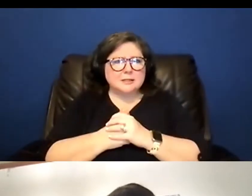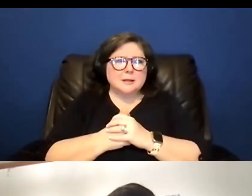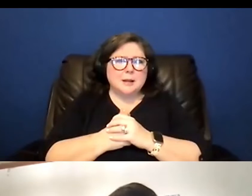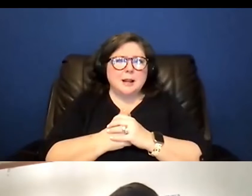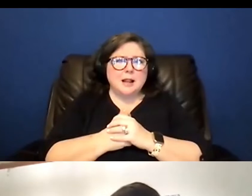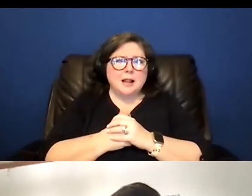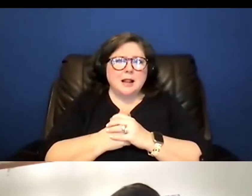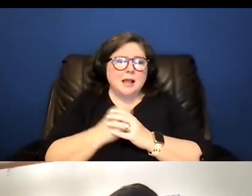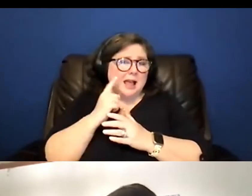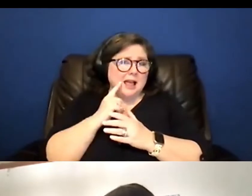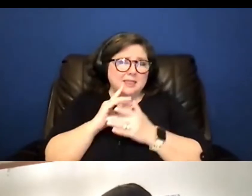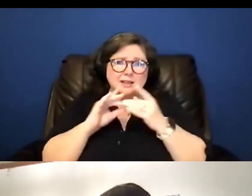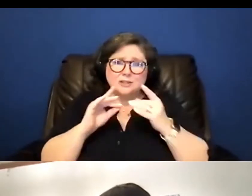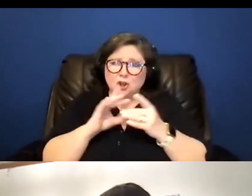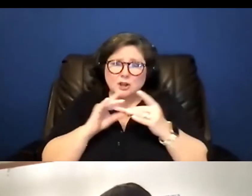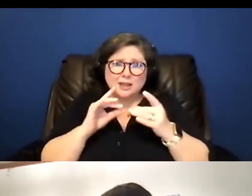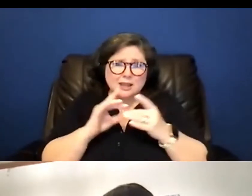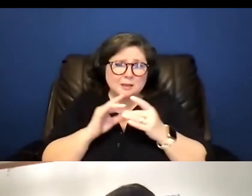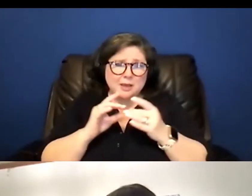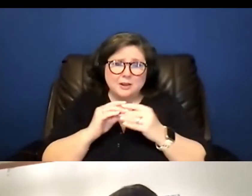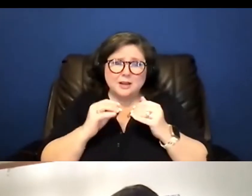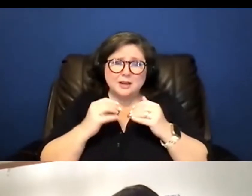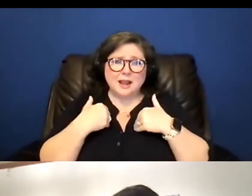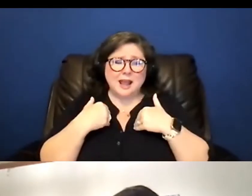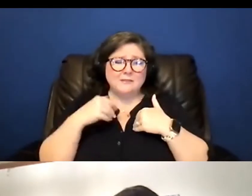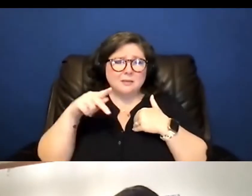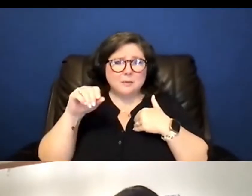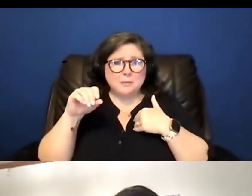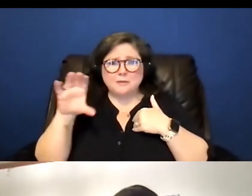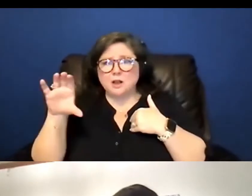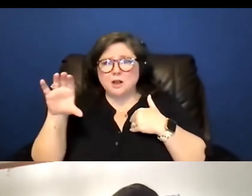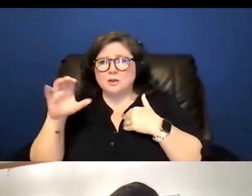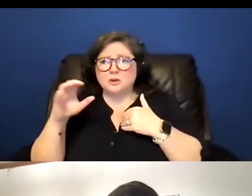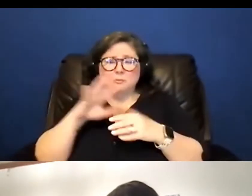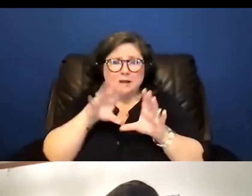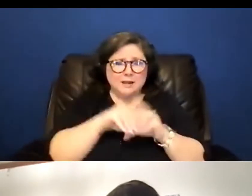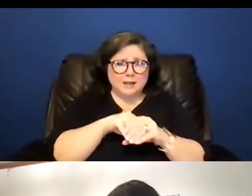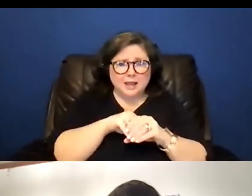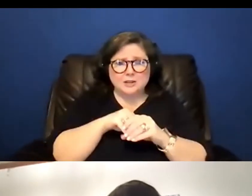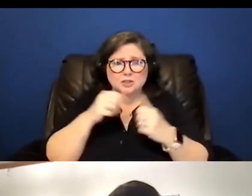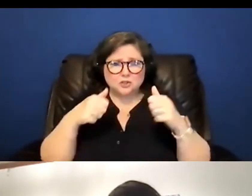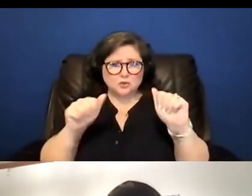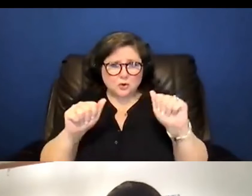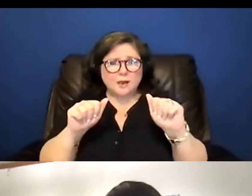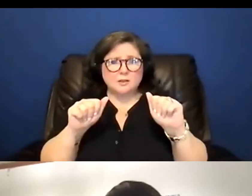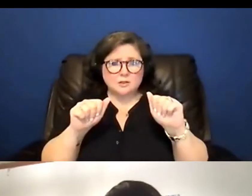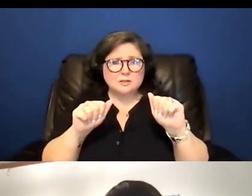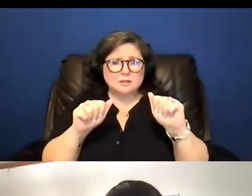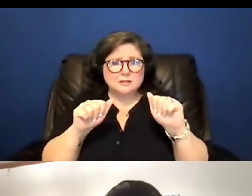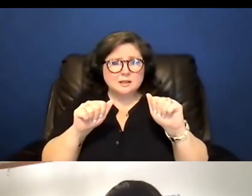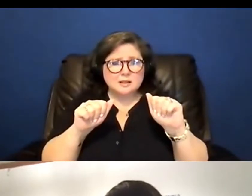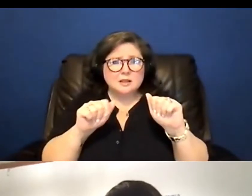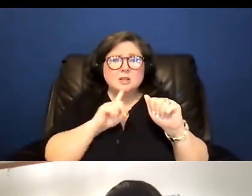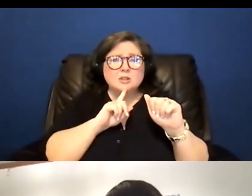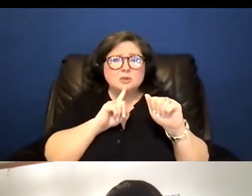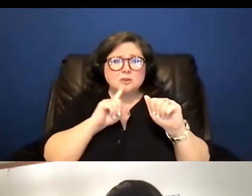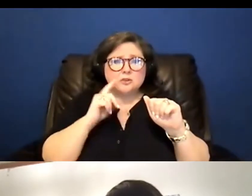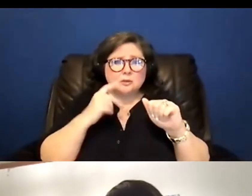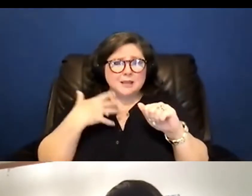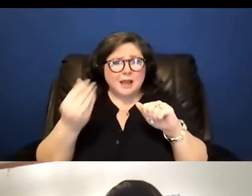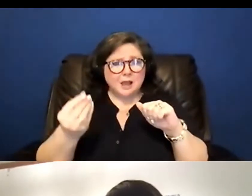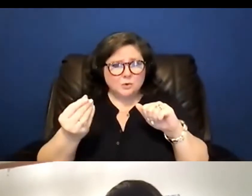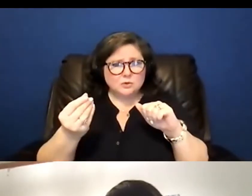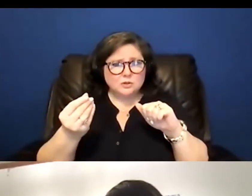I think talking about it and having people of color that have been engaged in trials to actually be out and